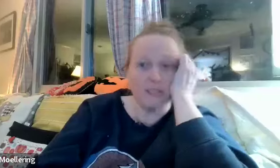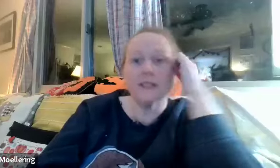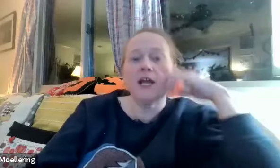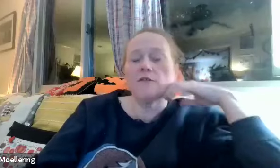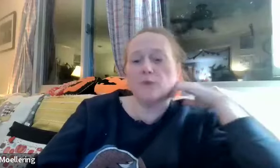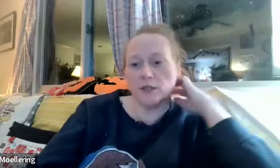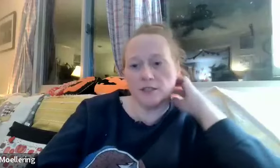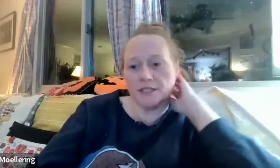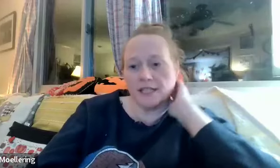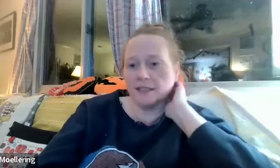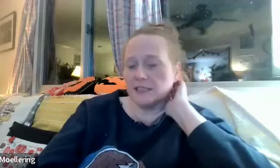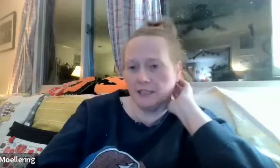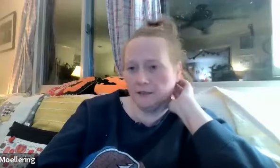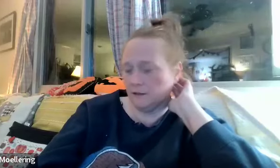question. For skeleton,